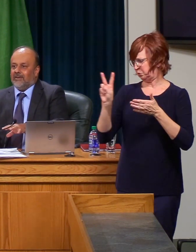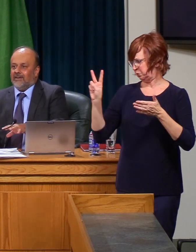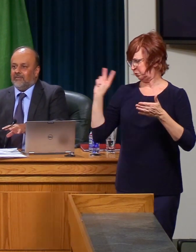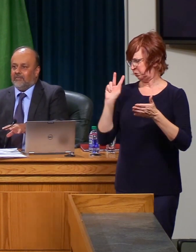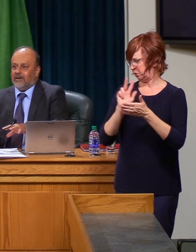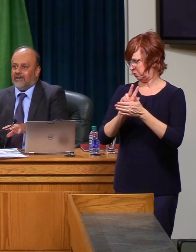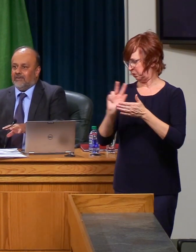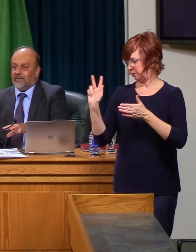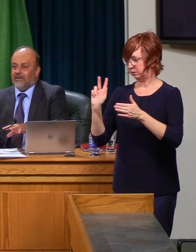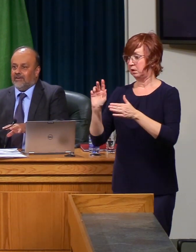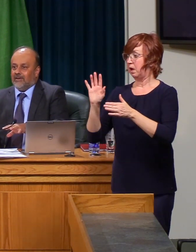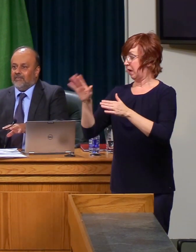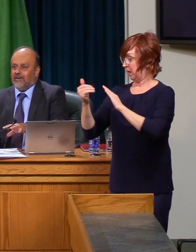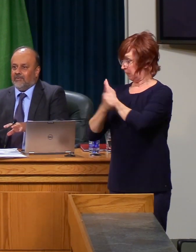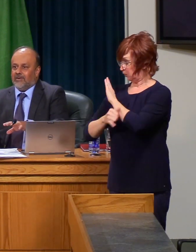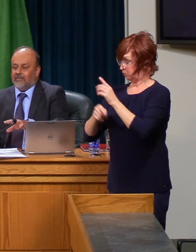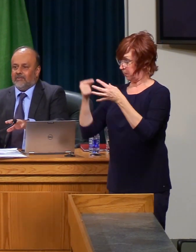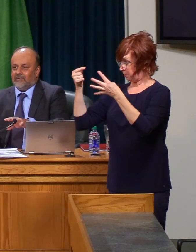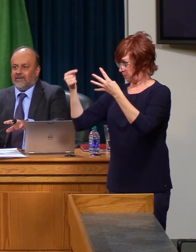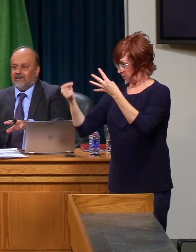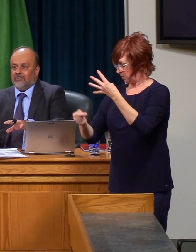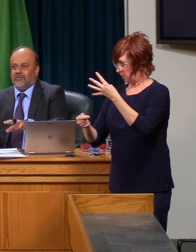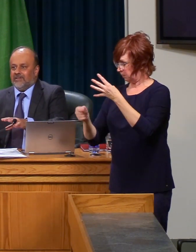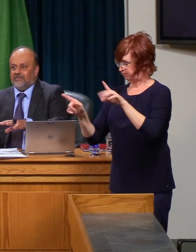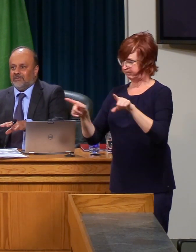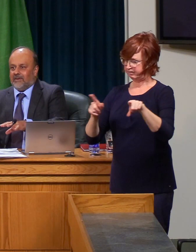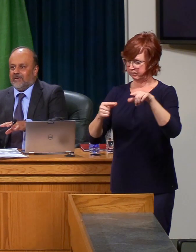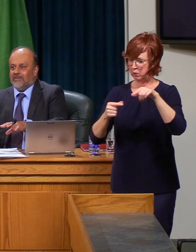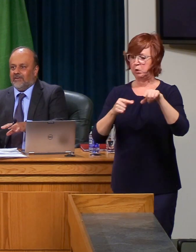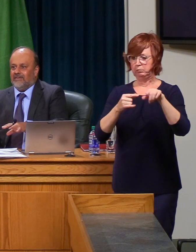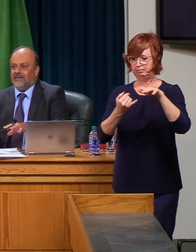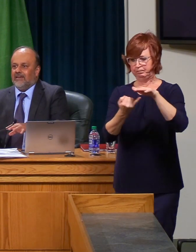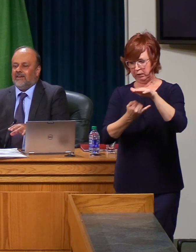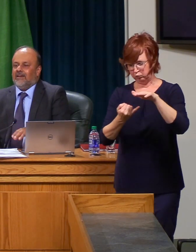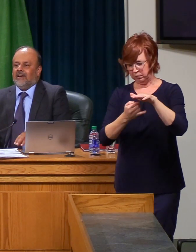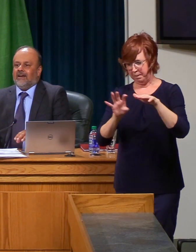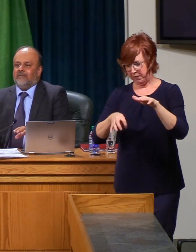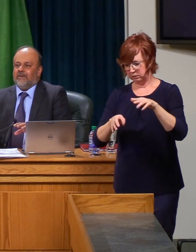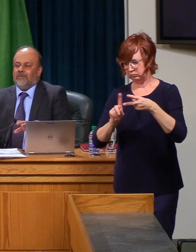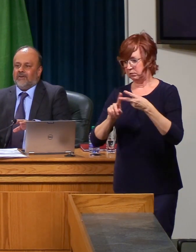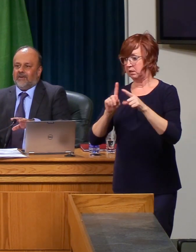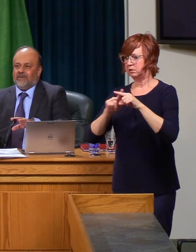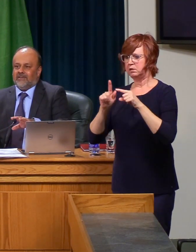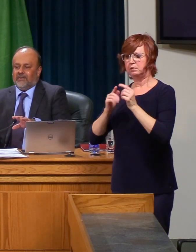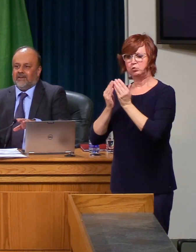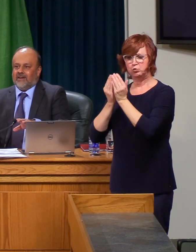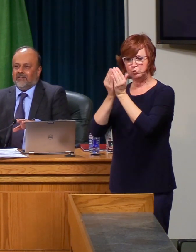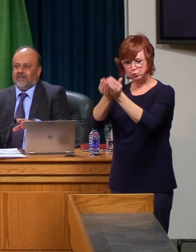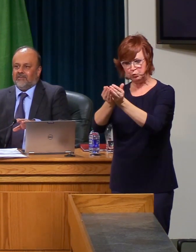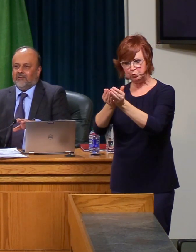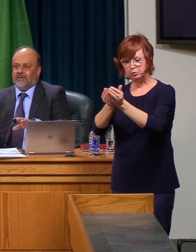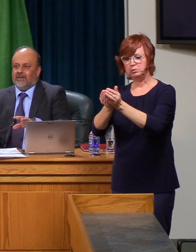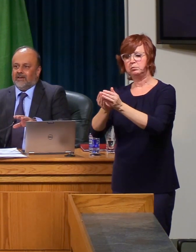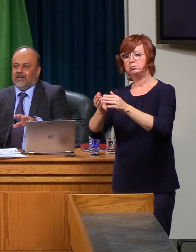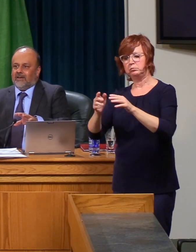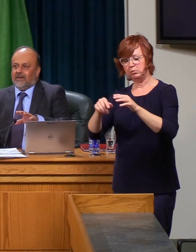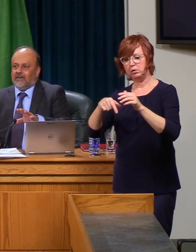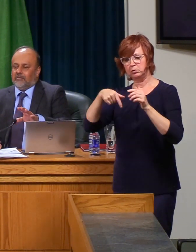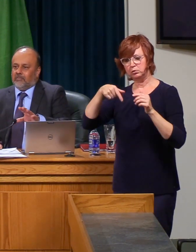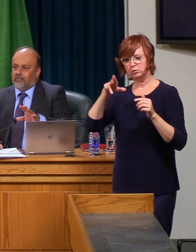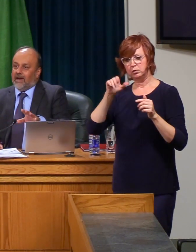in quarantine by the federal government. If you're coming from certain cruise ships or some countries, if you were coming from other countries, you